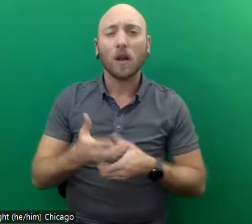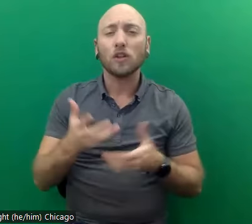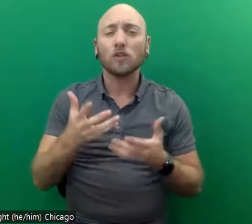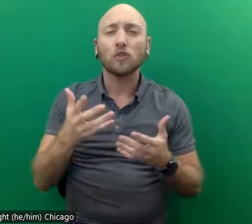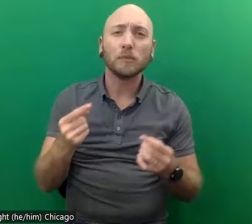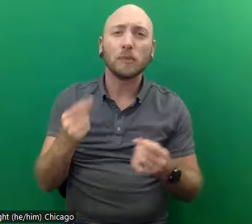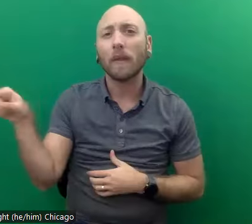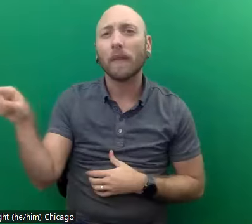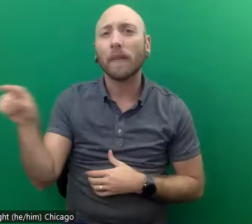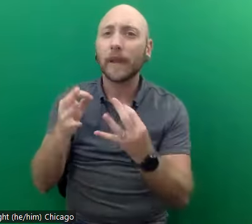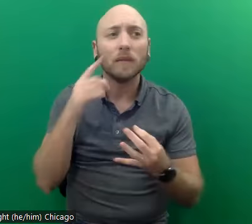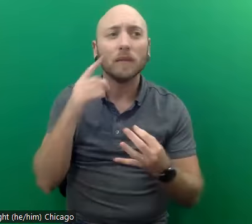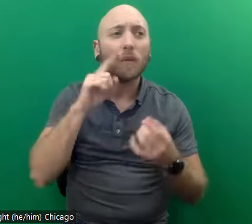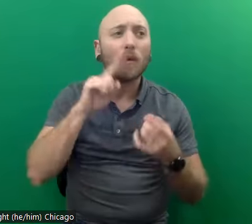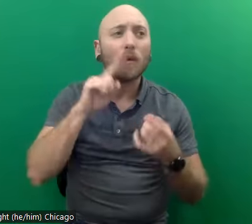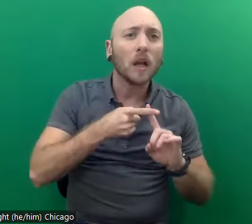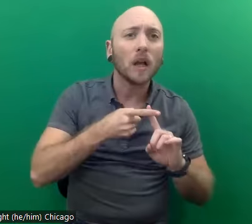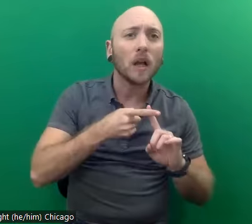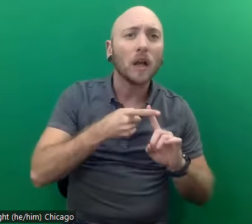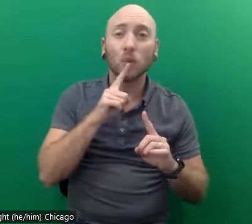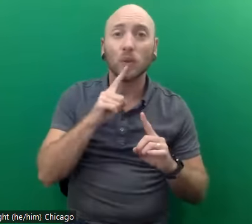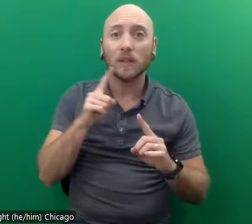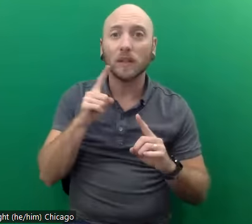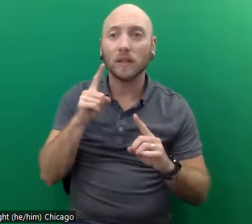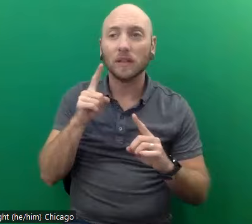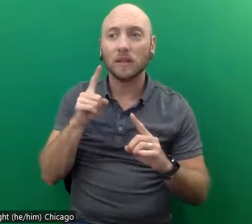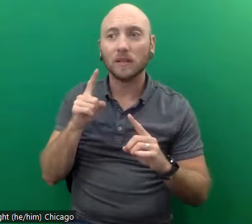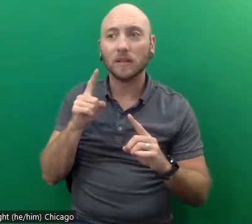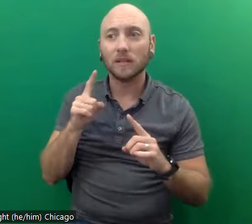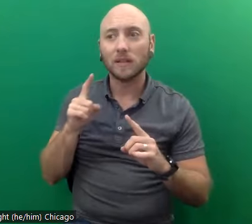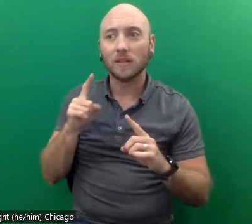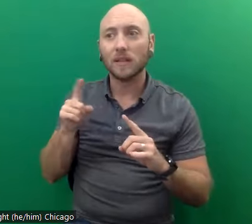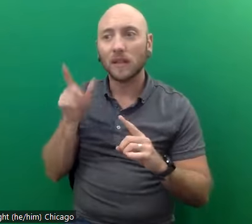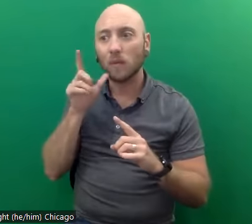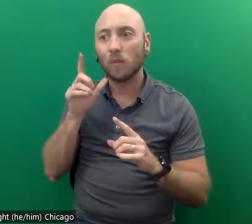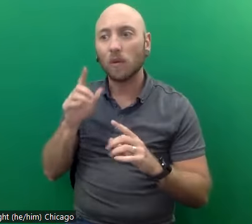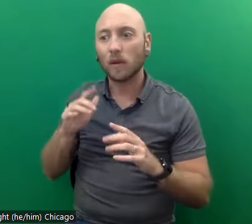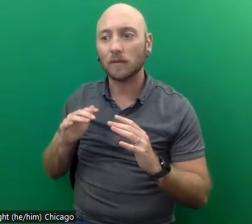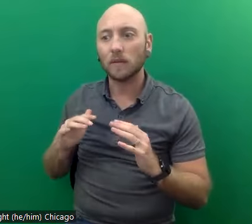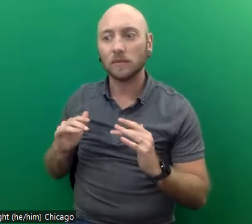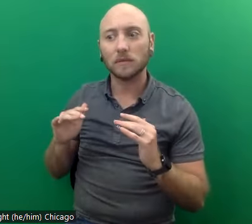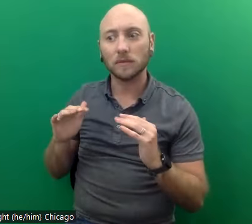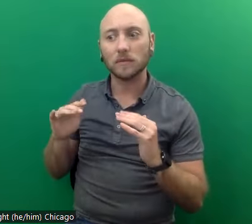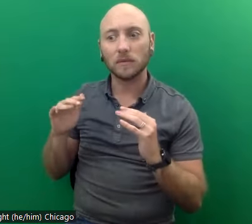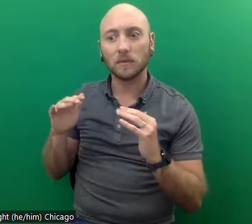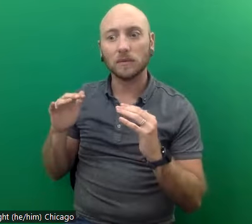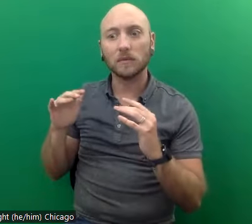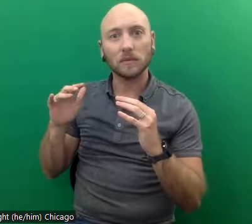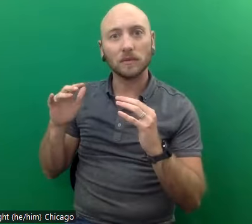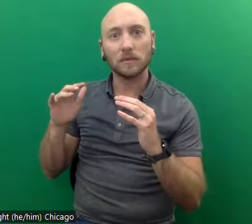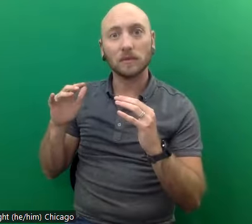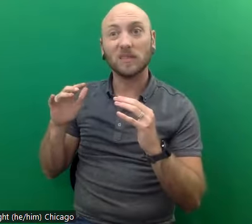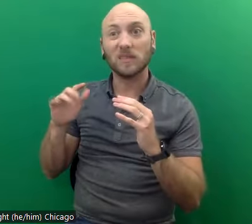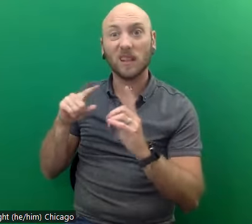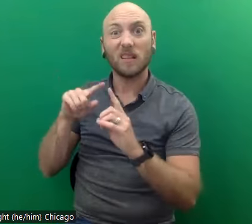can only mount up so much before, you know, even the family that enabled me so much,